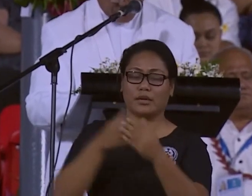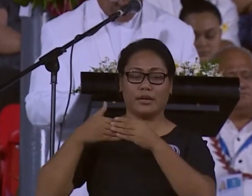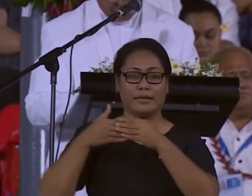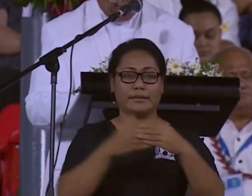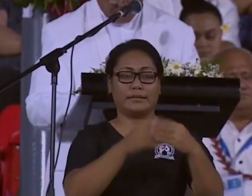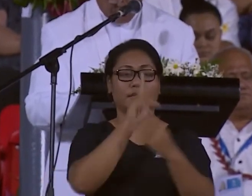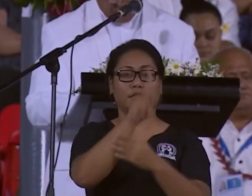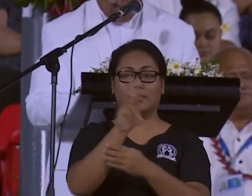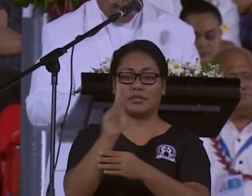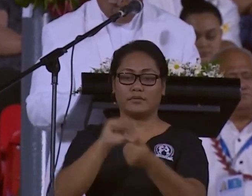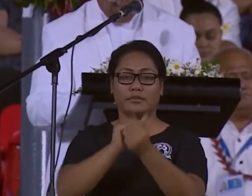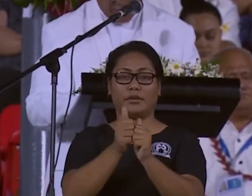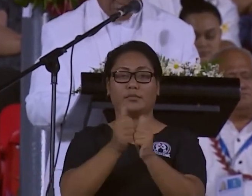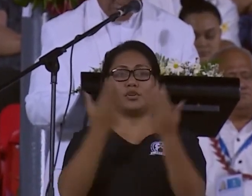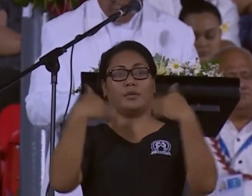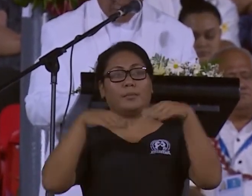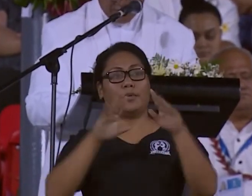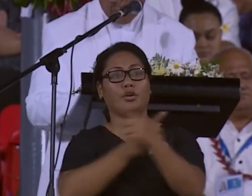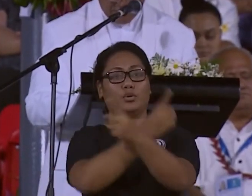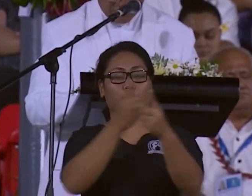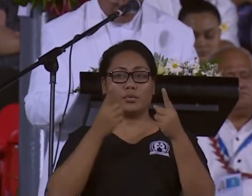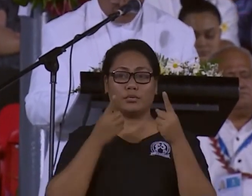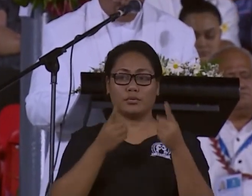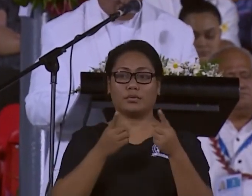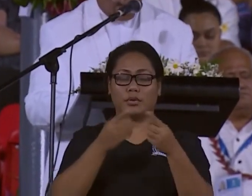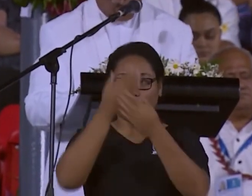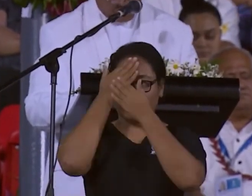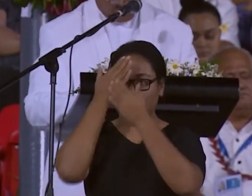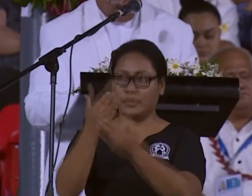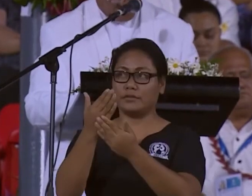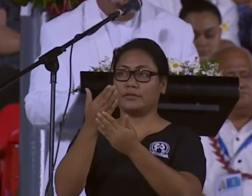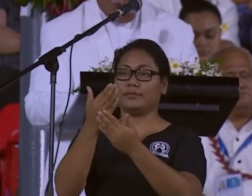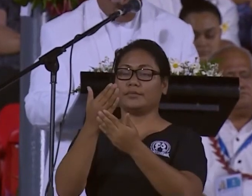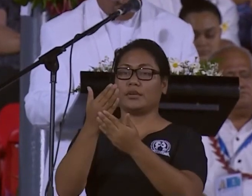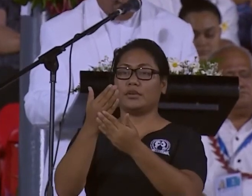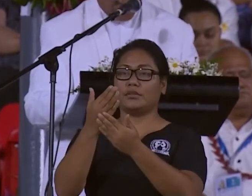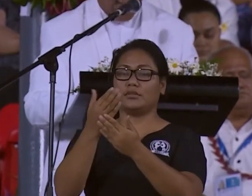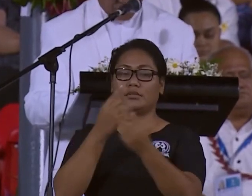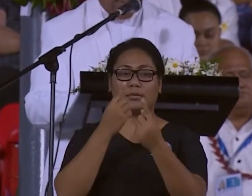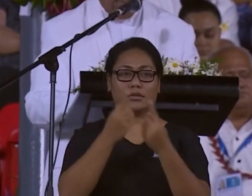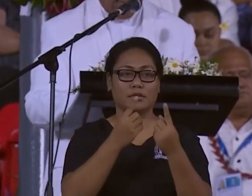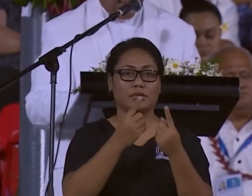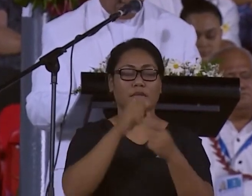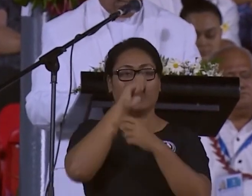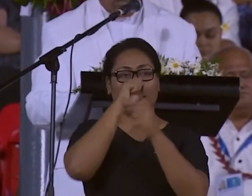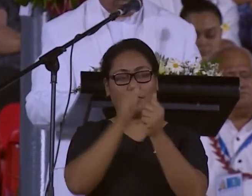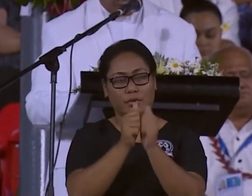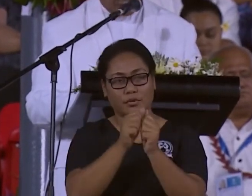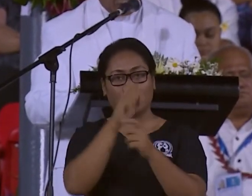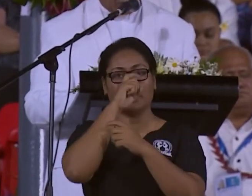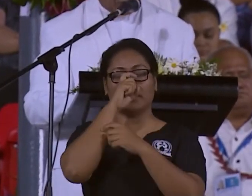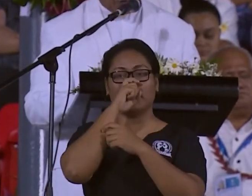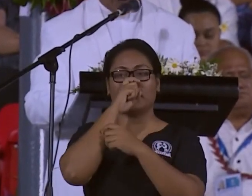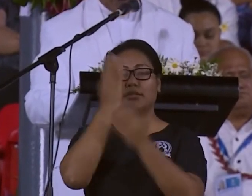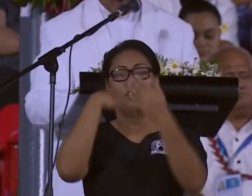important occasion, that we may remain respectful towards our brothers and